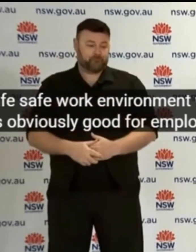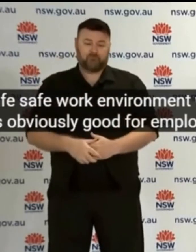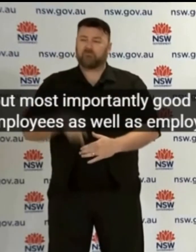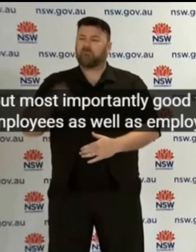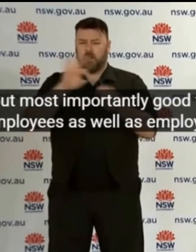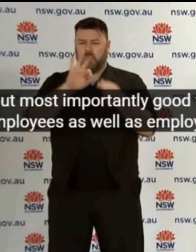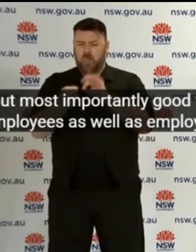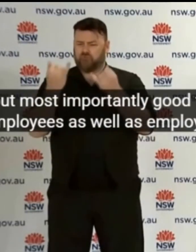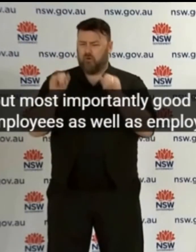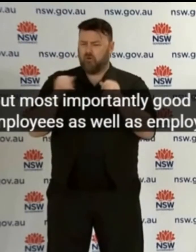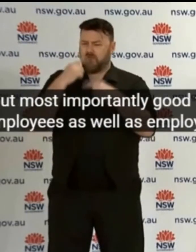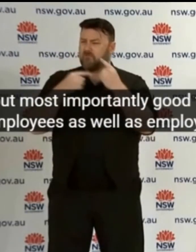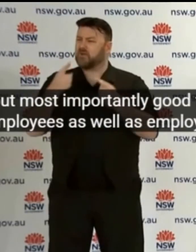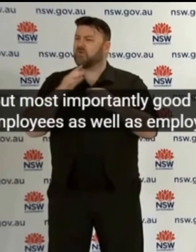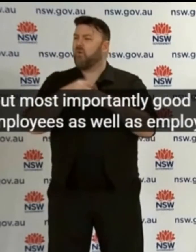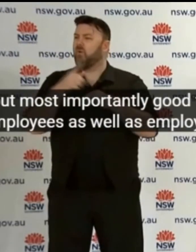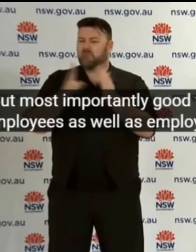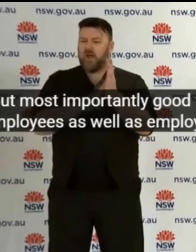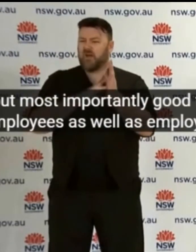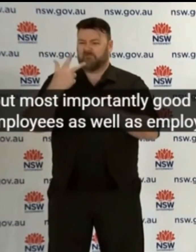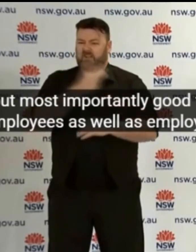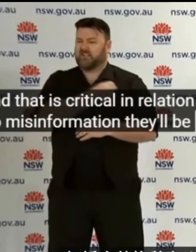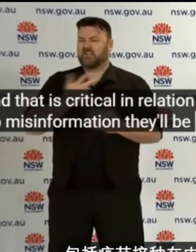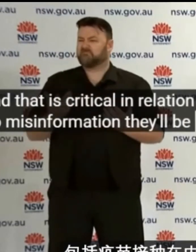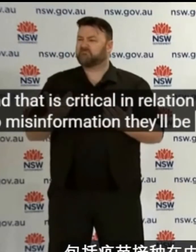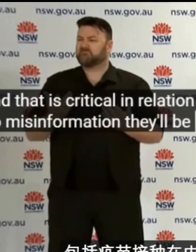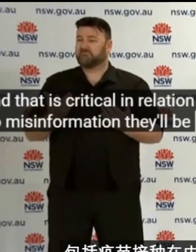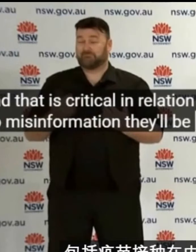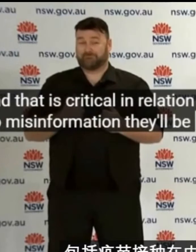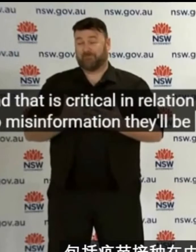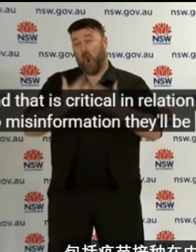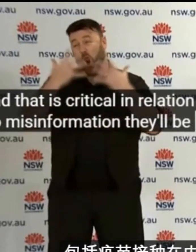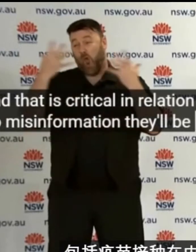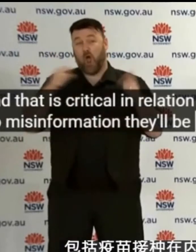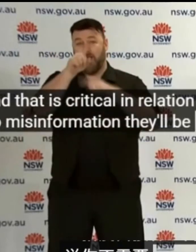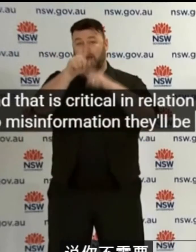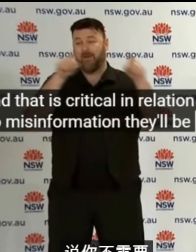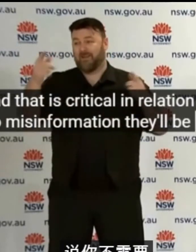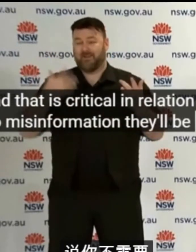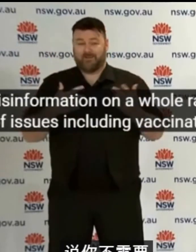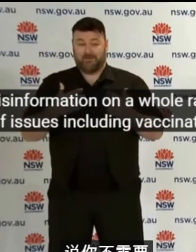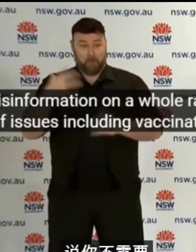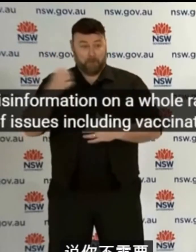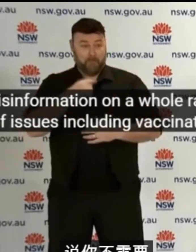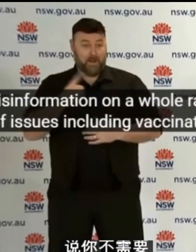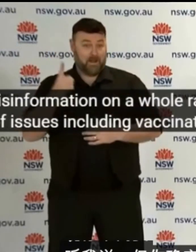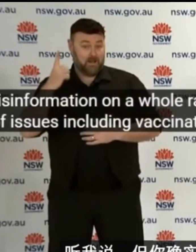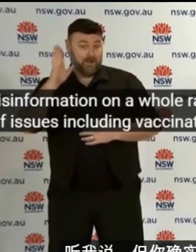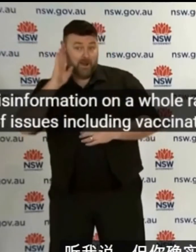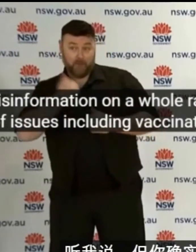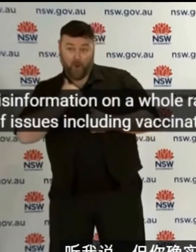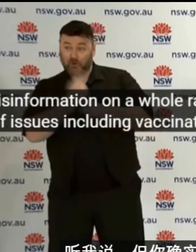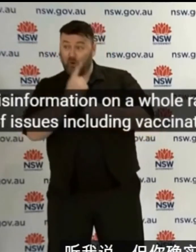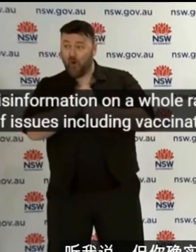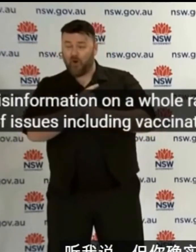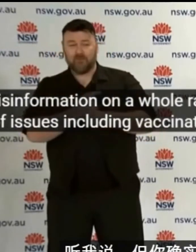there'll be misinformation on a whole range of issues, including vaccination. So I always say you don't need to listen to me, but you do need to listen to the health